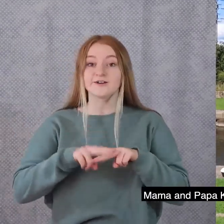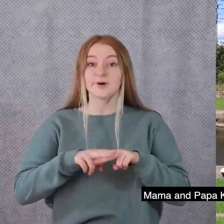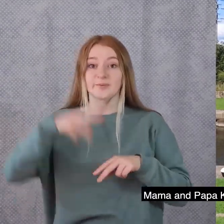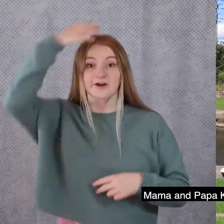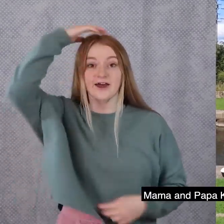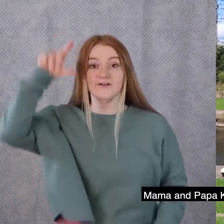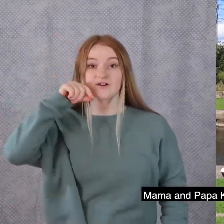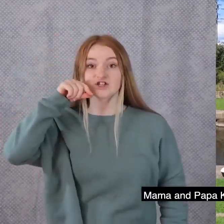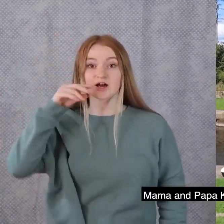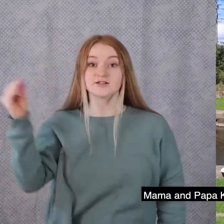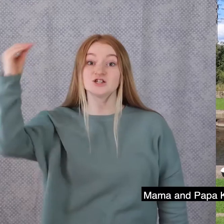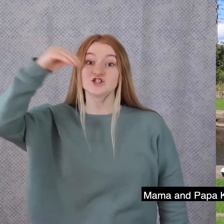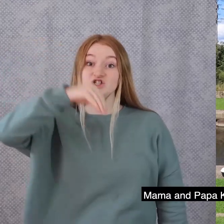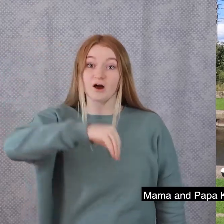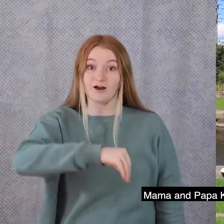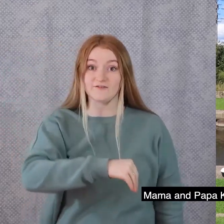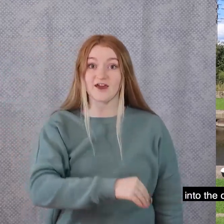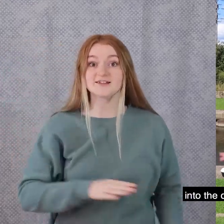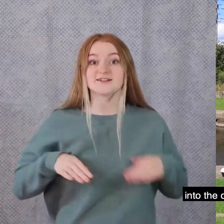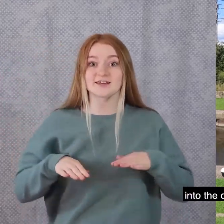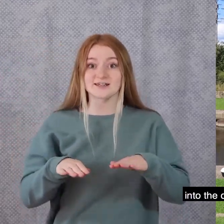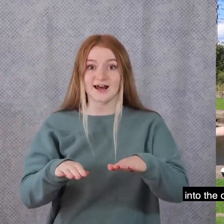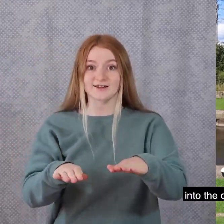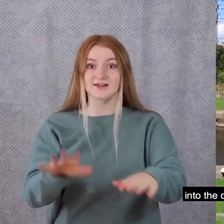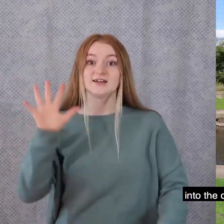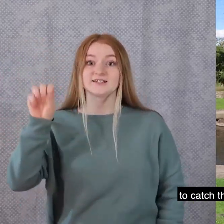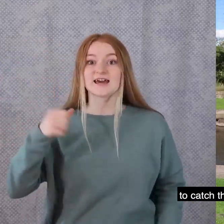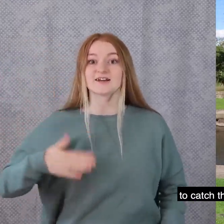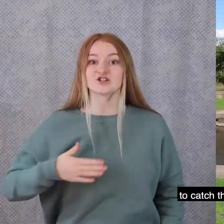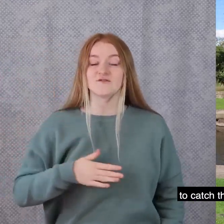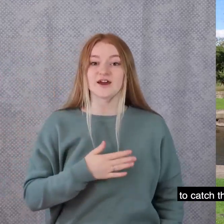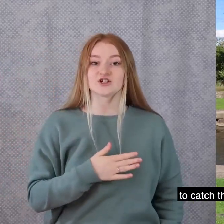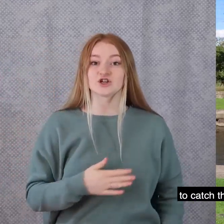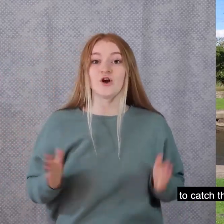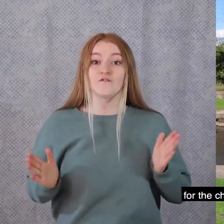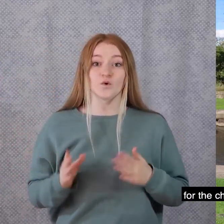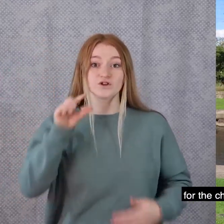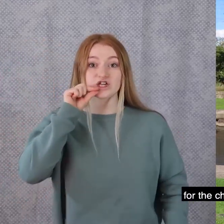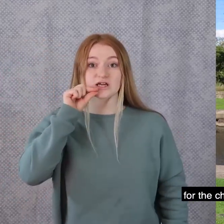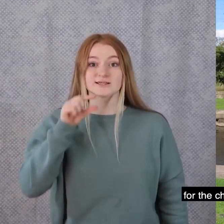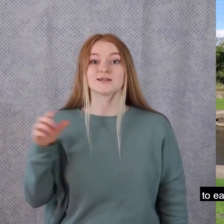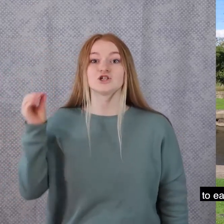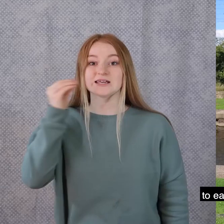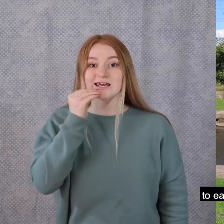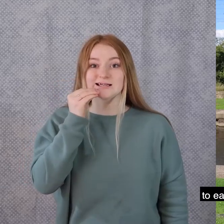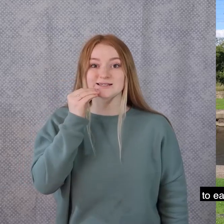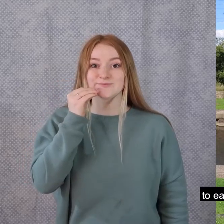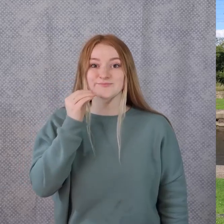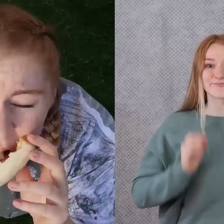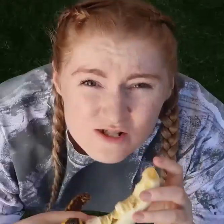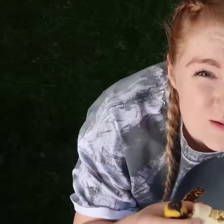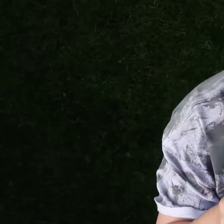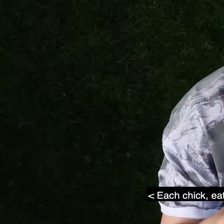Mama and Papa Kingfisher dive into the canal to catch the fish for the chicks to